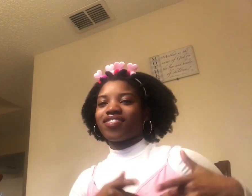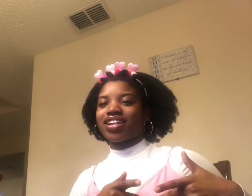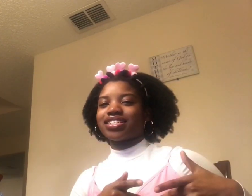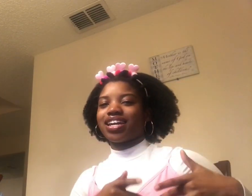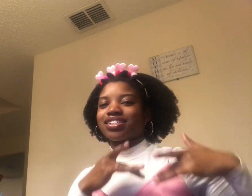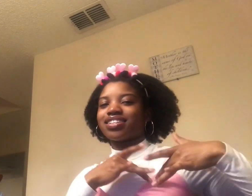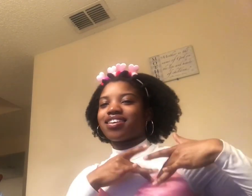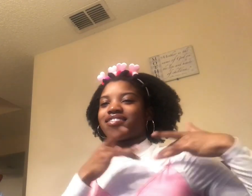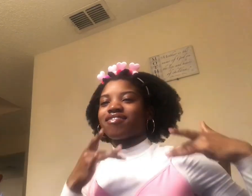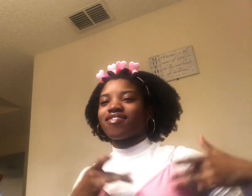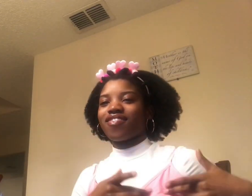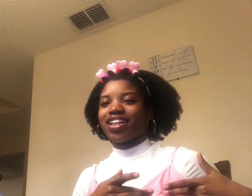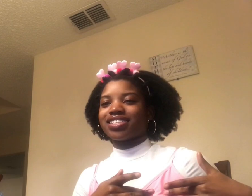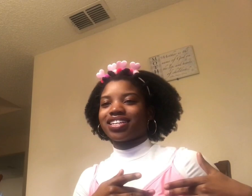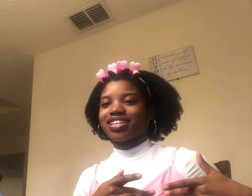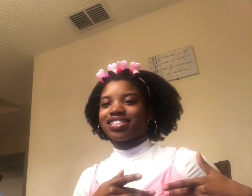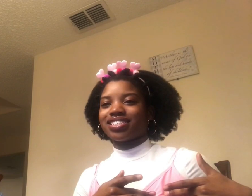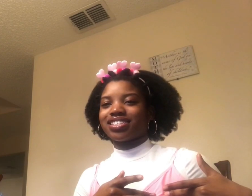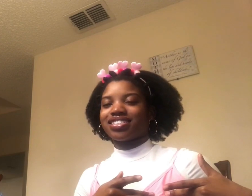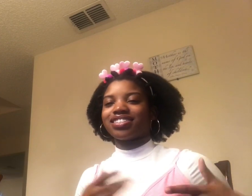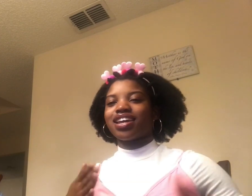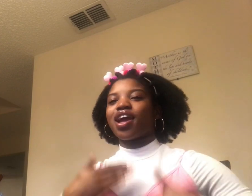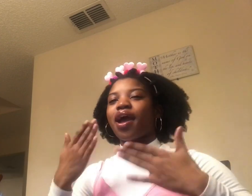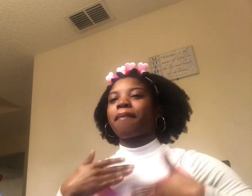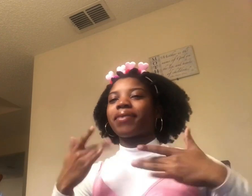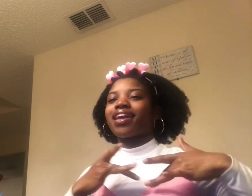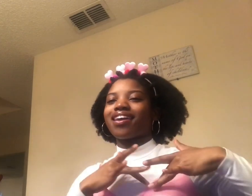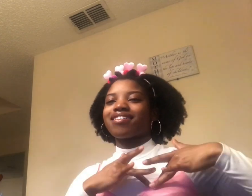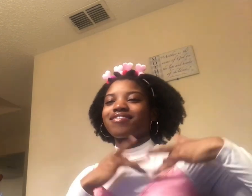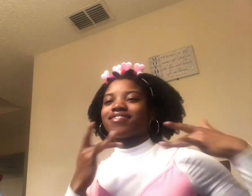well